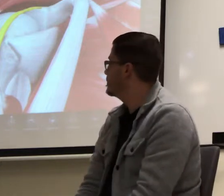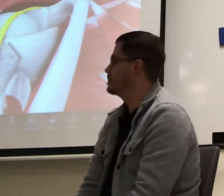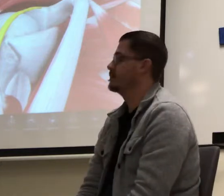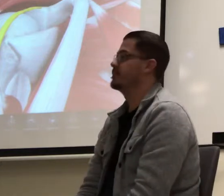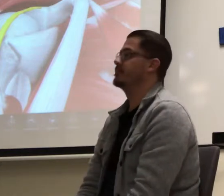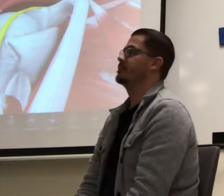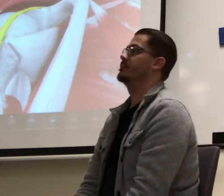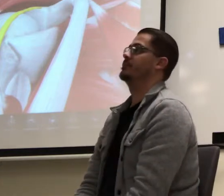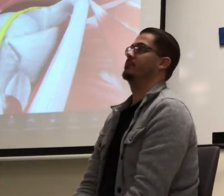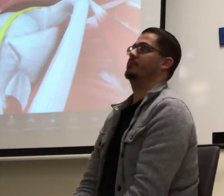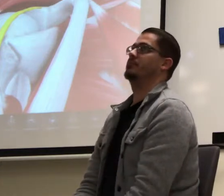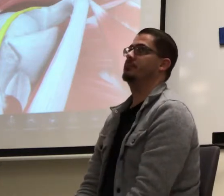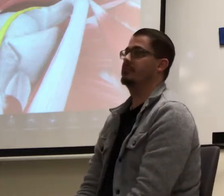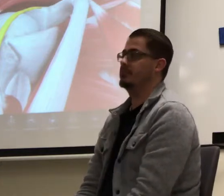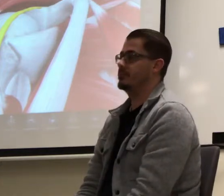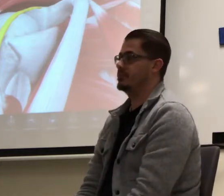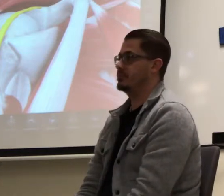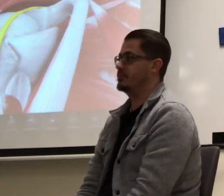Tendon